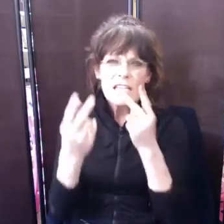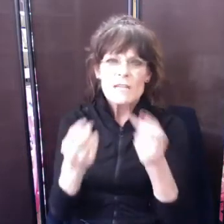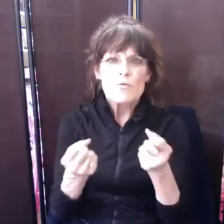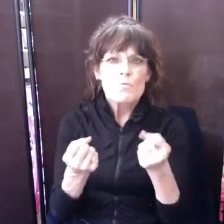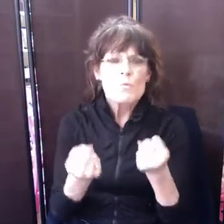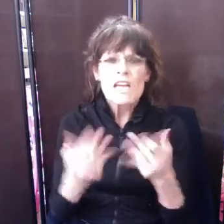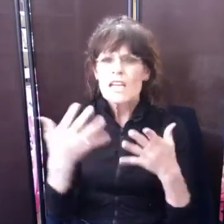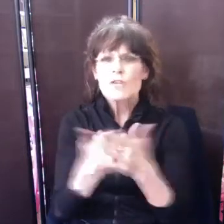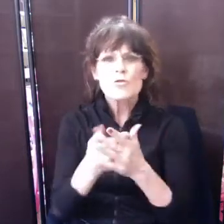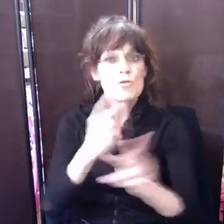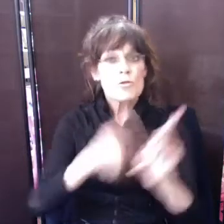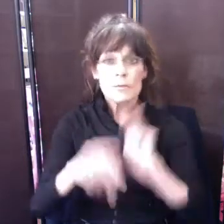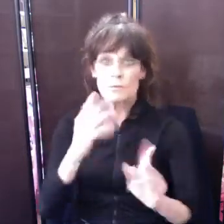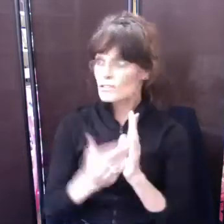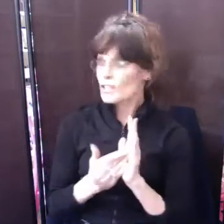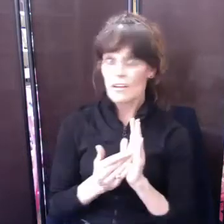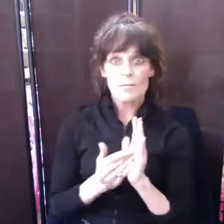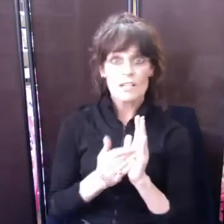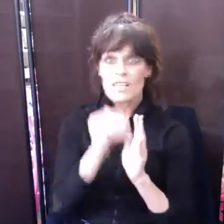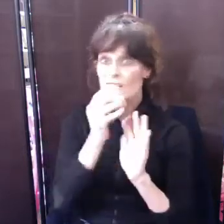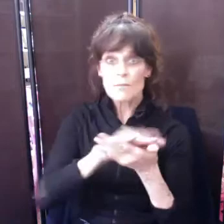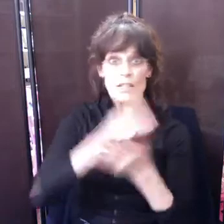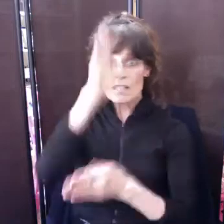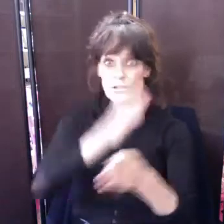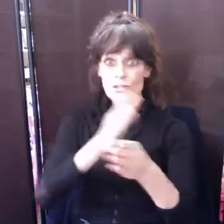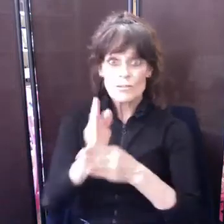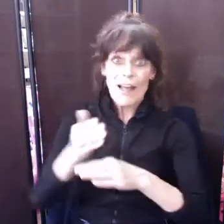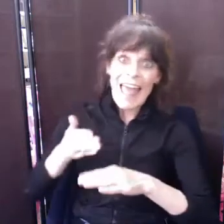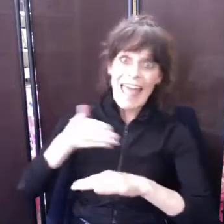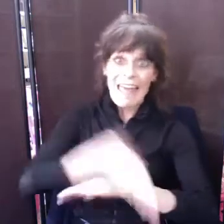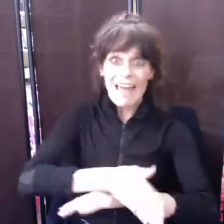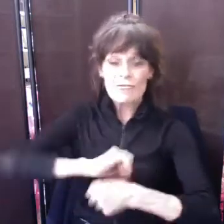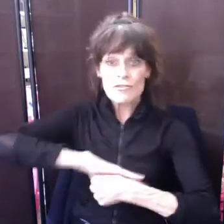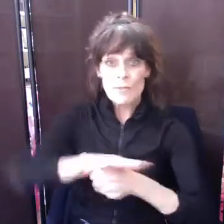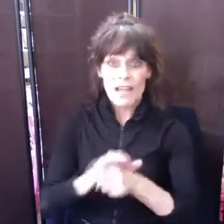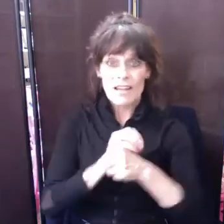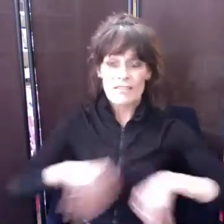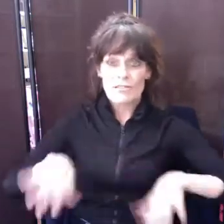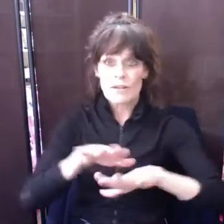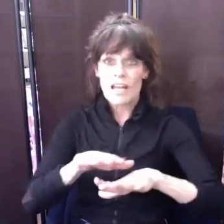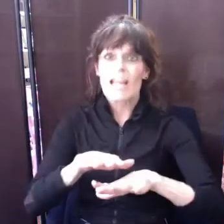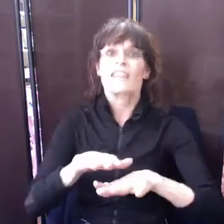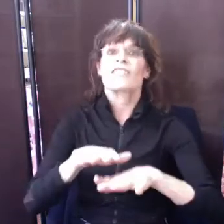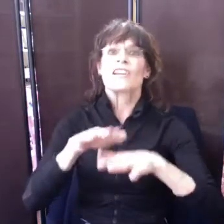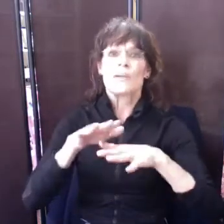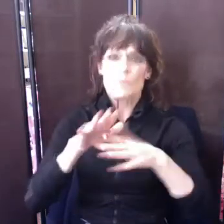meetings, some of whom didn't get sober until after this pandemic started. And they are getting and staying sober on